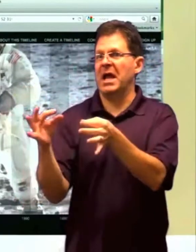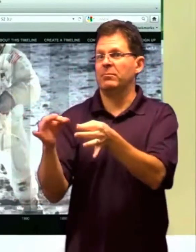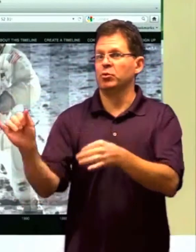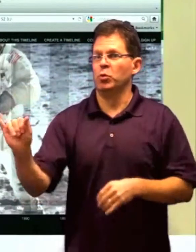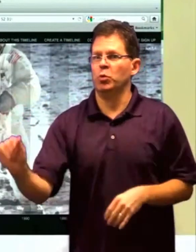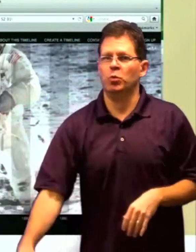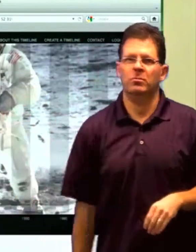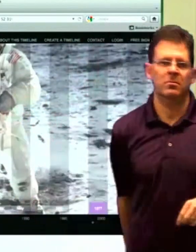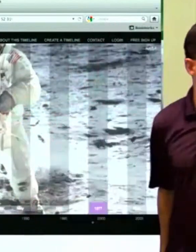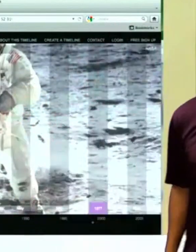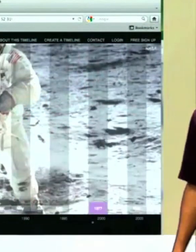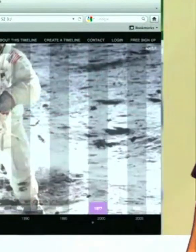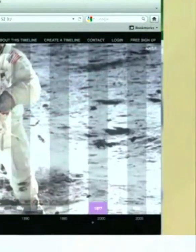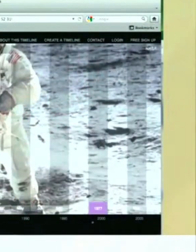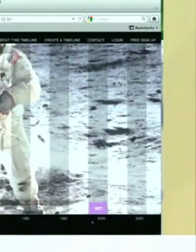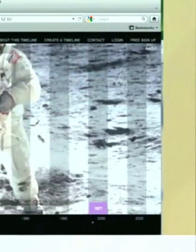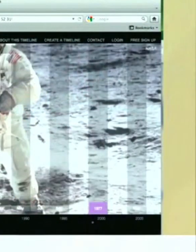see that she's signing and there are captions there as well.